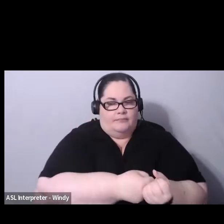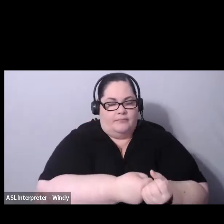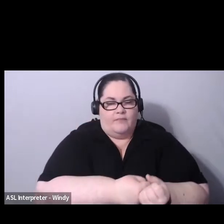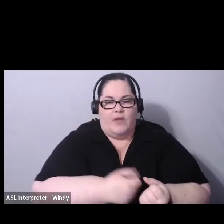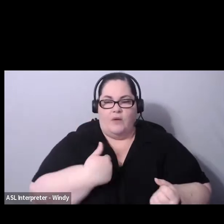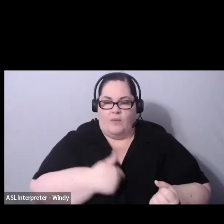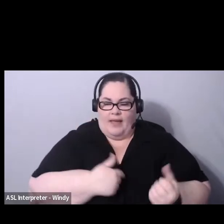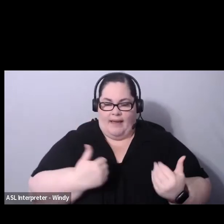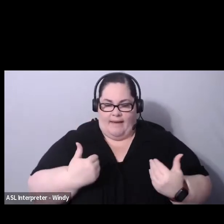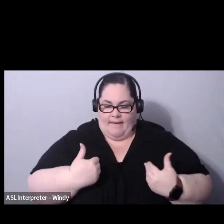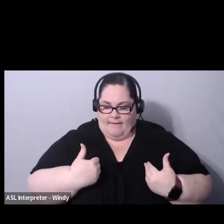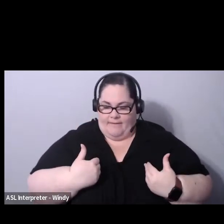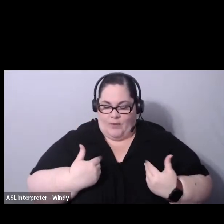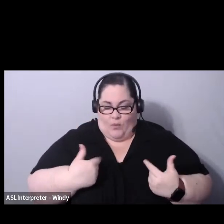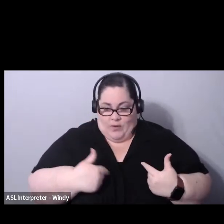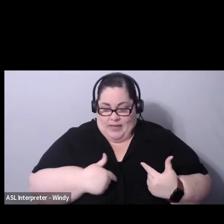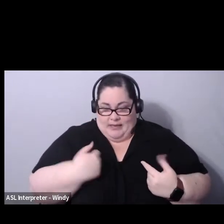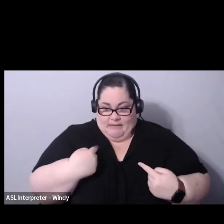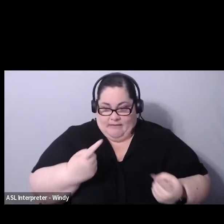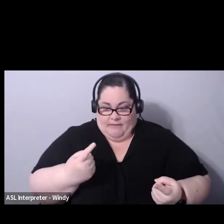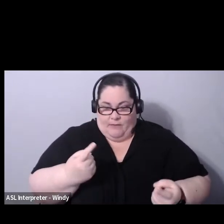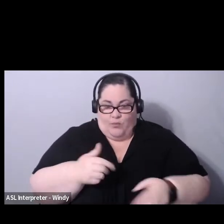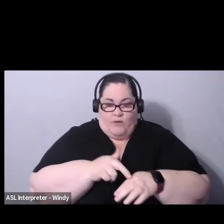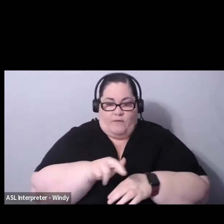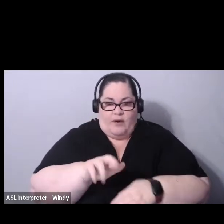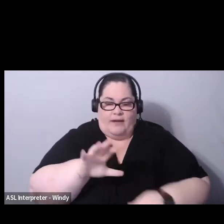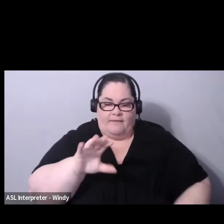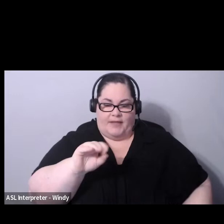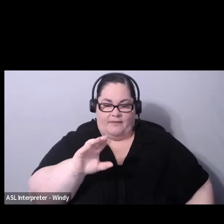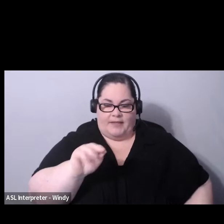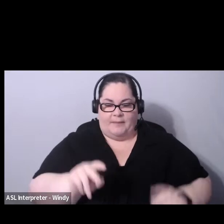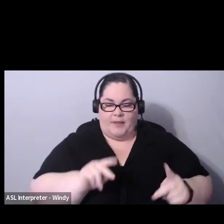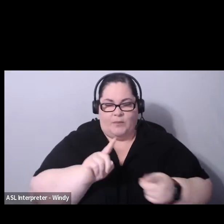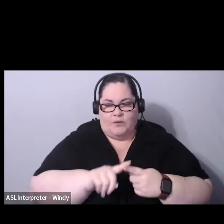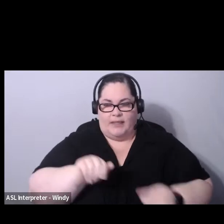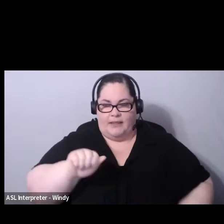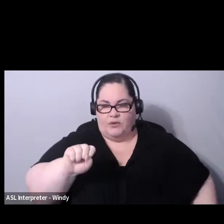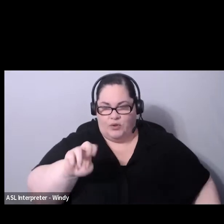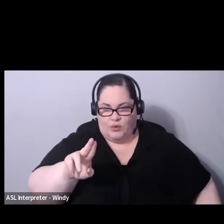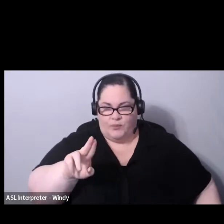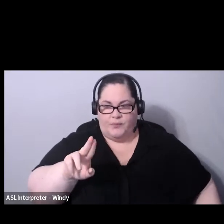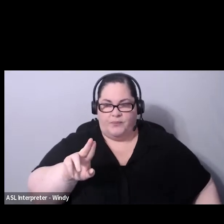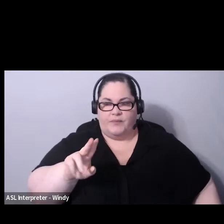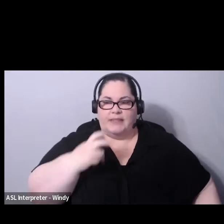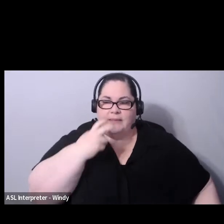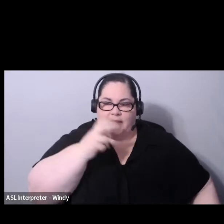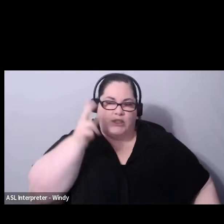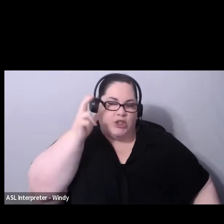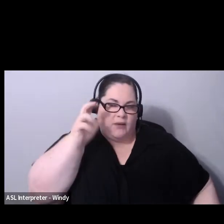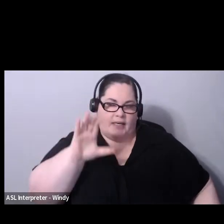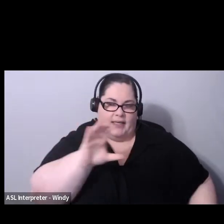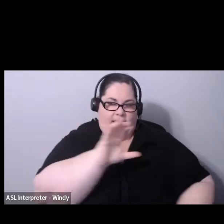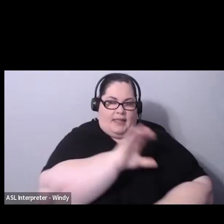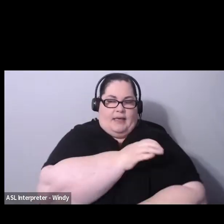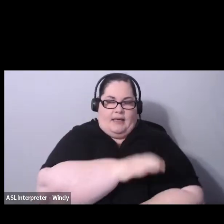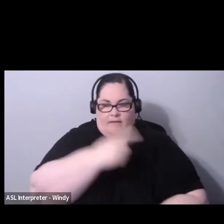this point in time referred 50 individuals to ASU, Speech and Hearing Clinic, for hearing